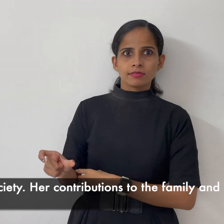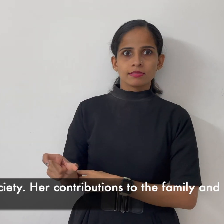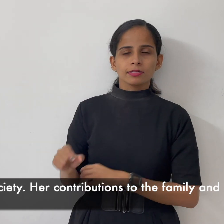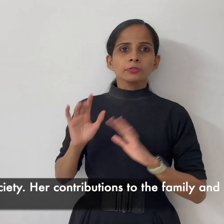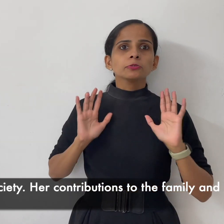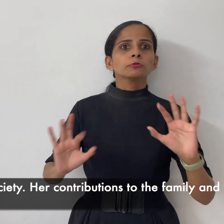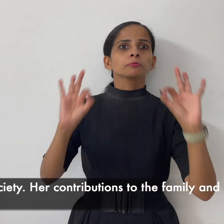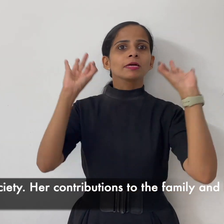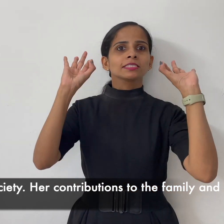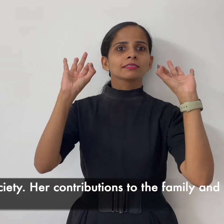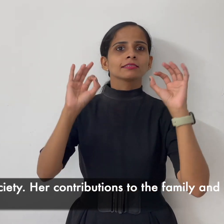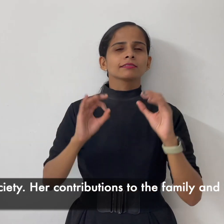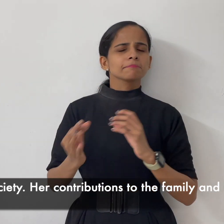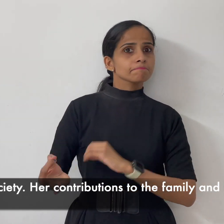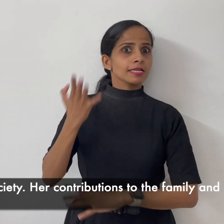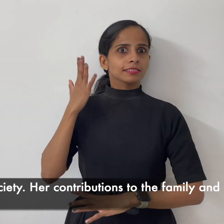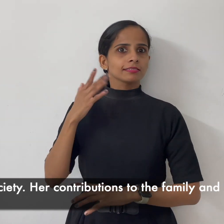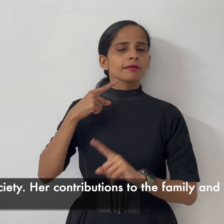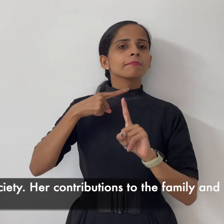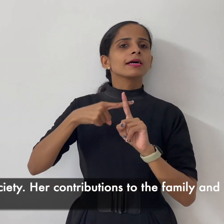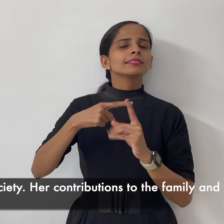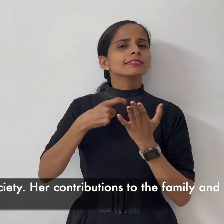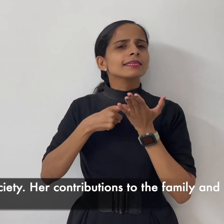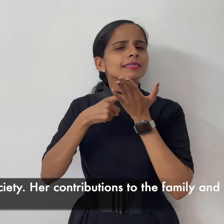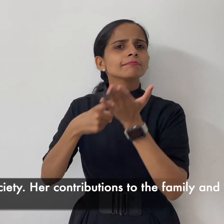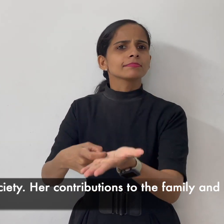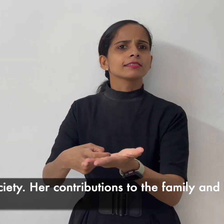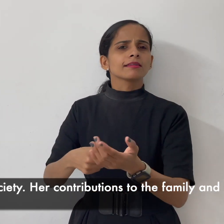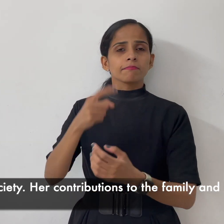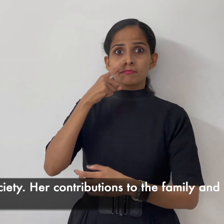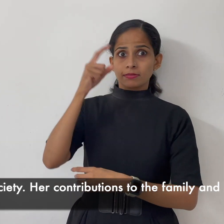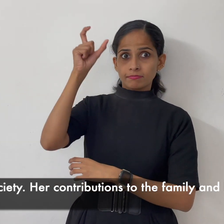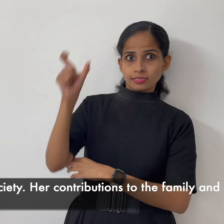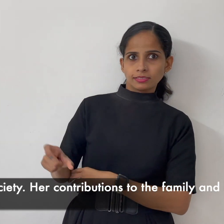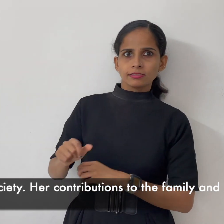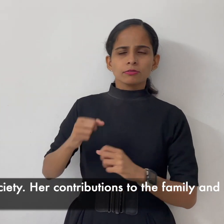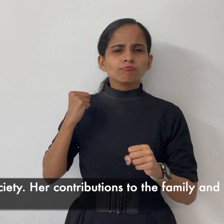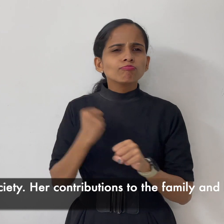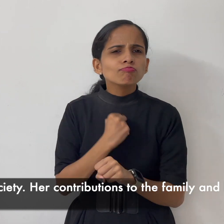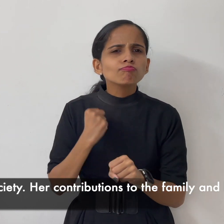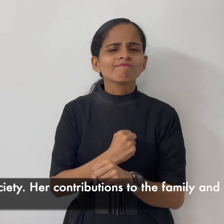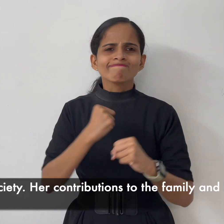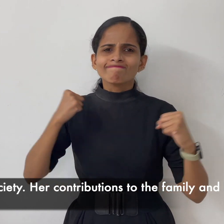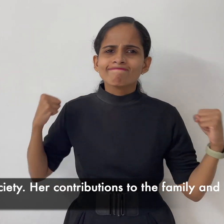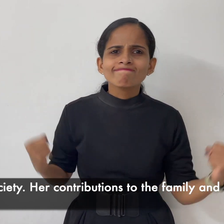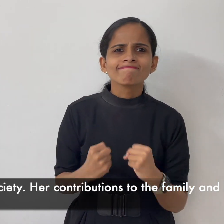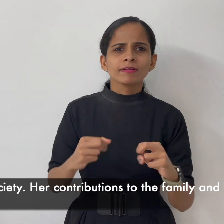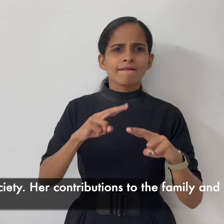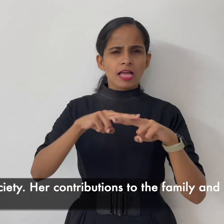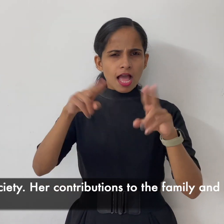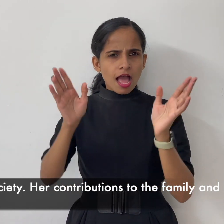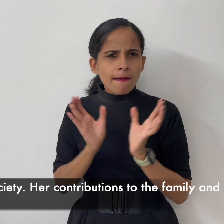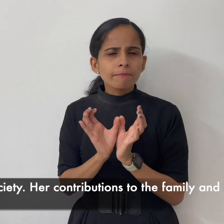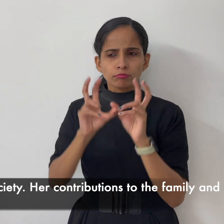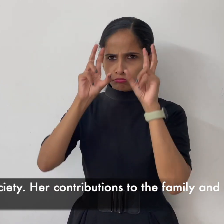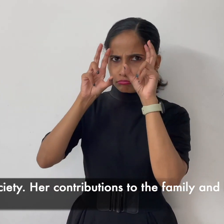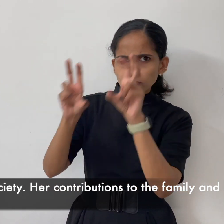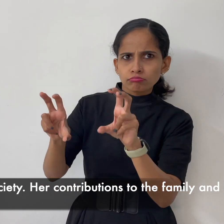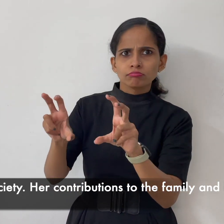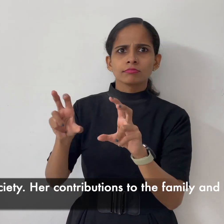a woman in society, her contributions to the family,